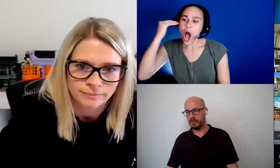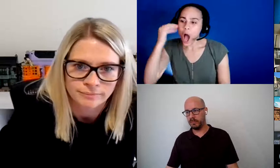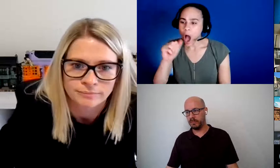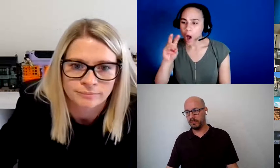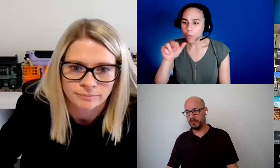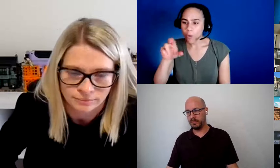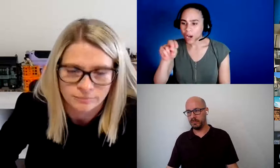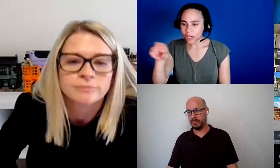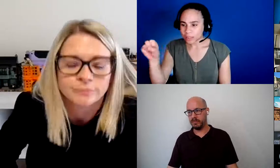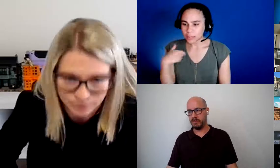other employees?